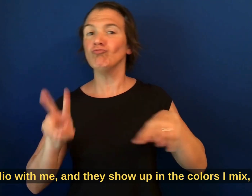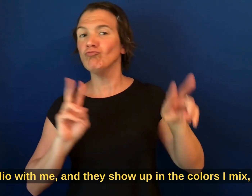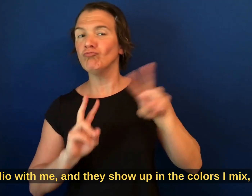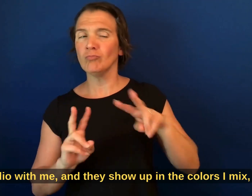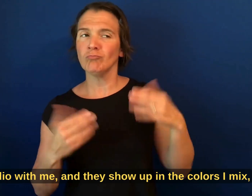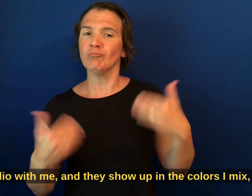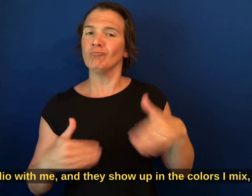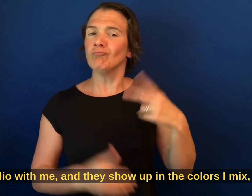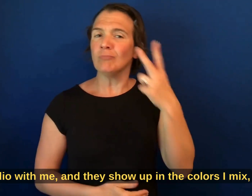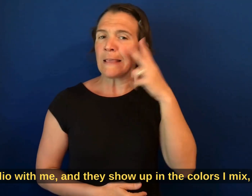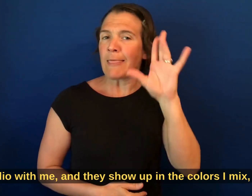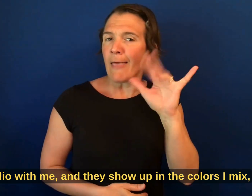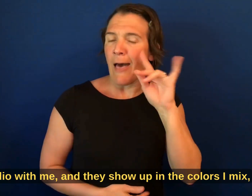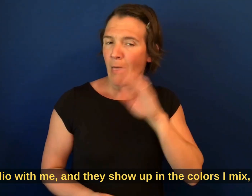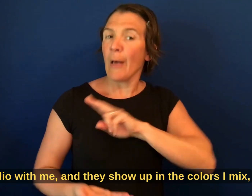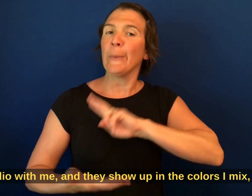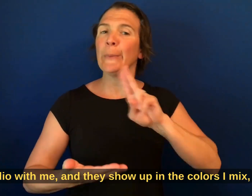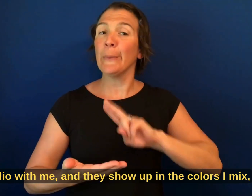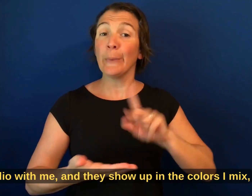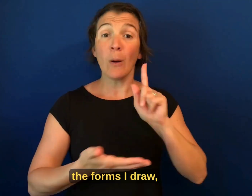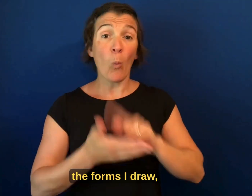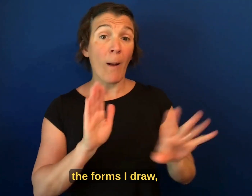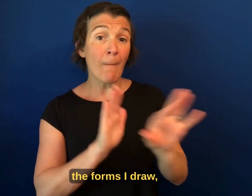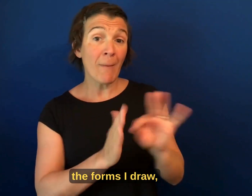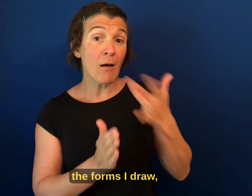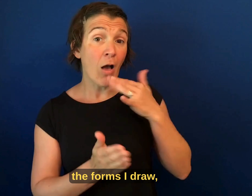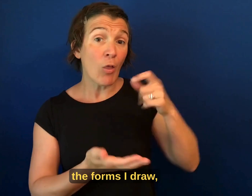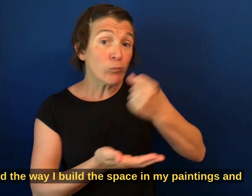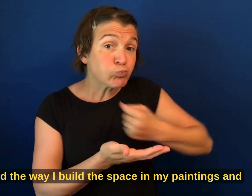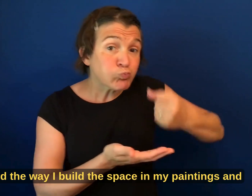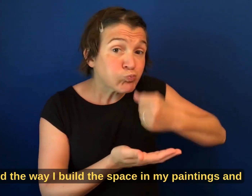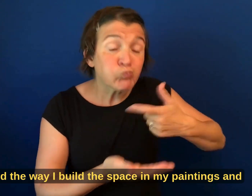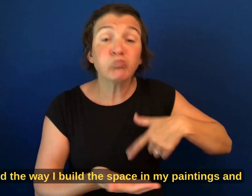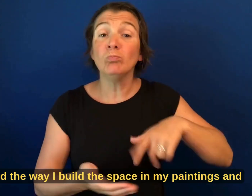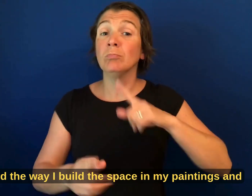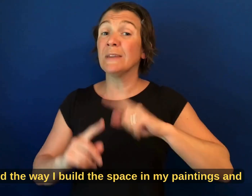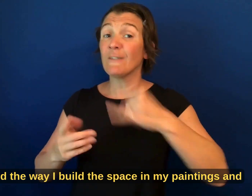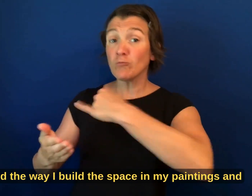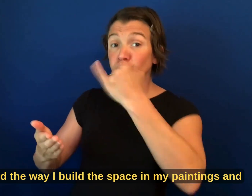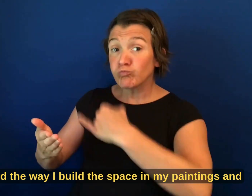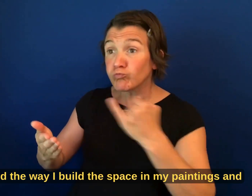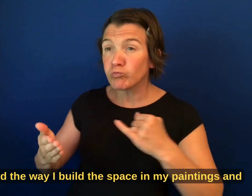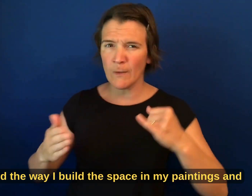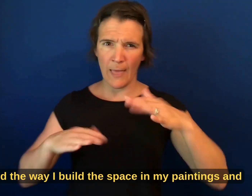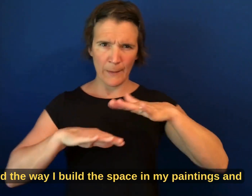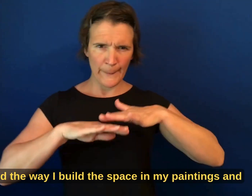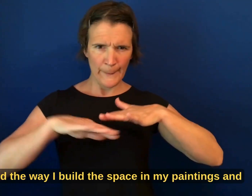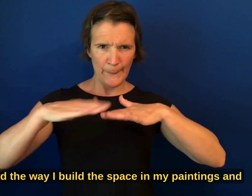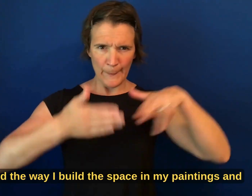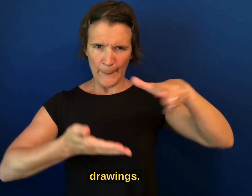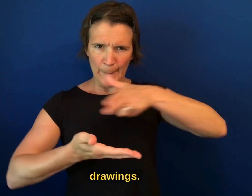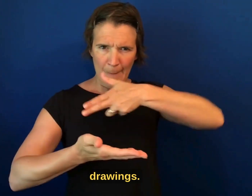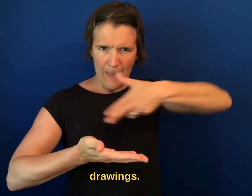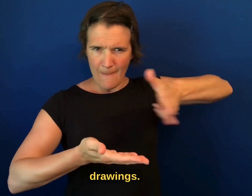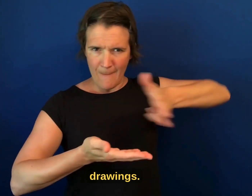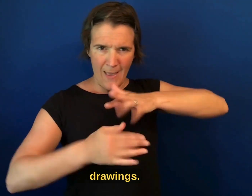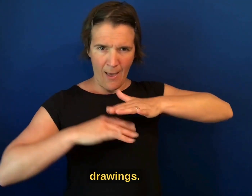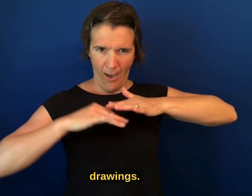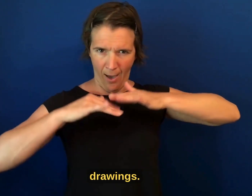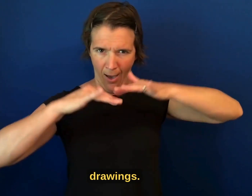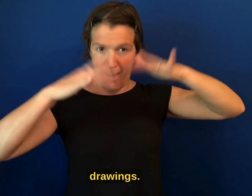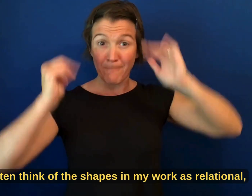studio with me, and they show up in the colors I mix, the forms I draw, and the way I build the space in my paintings and